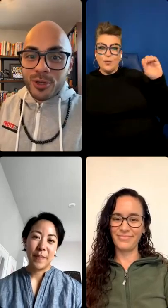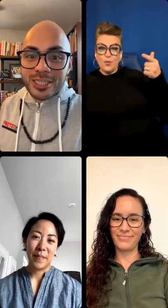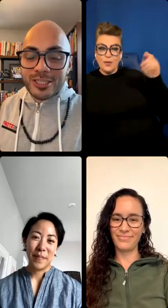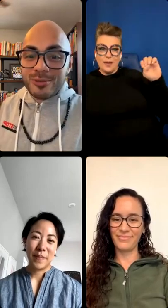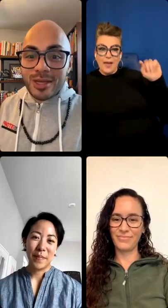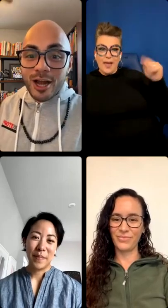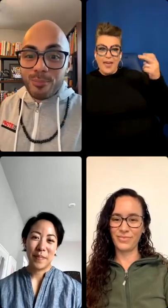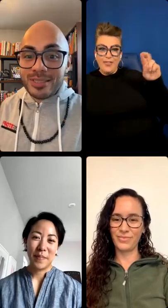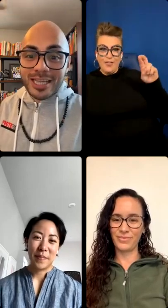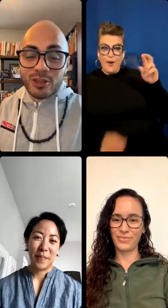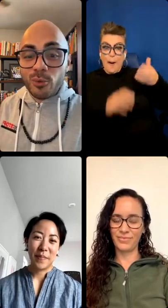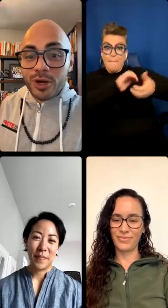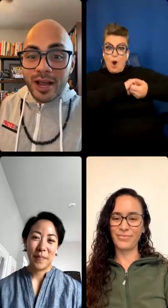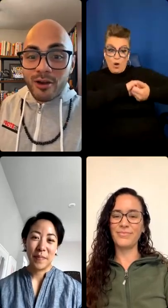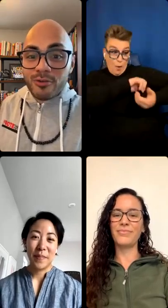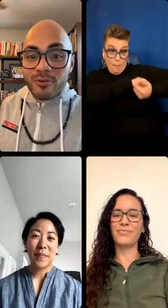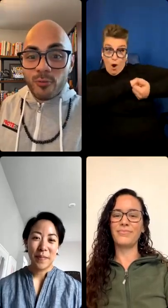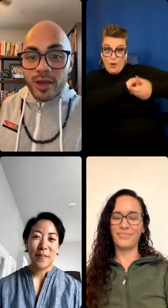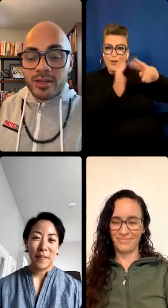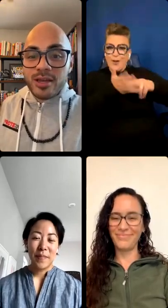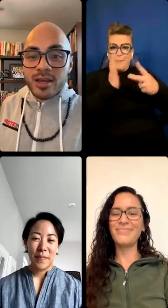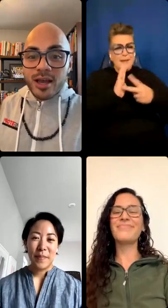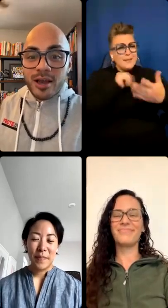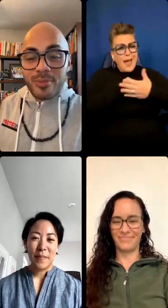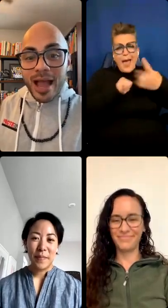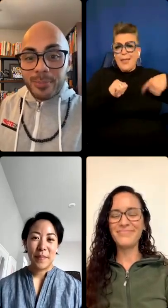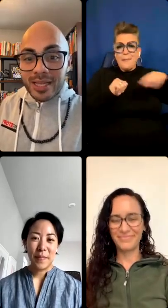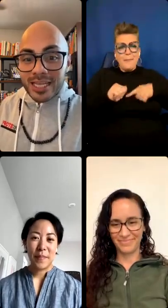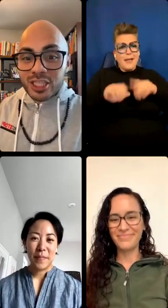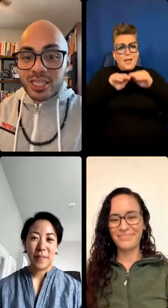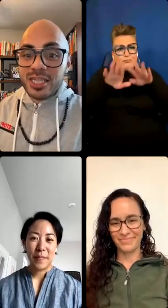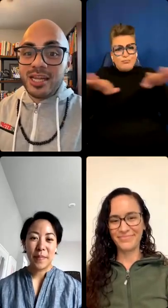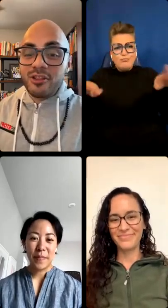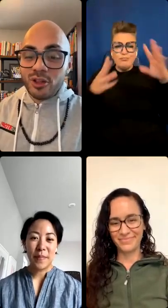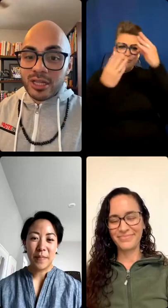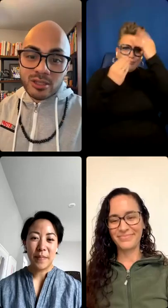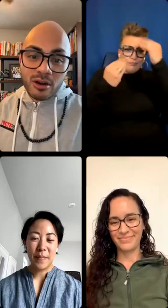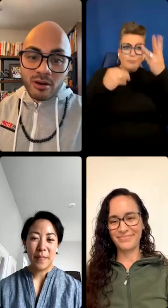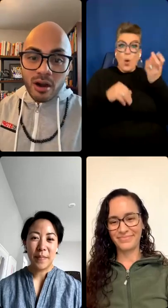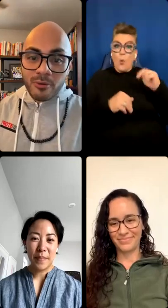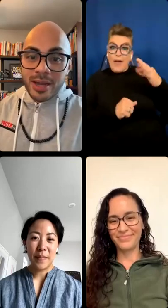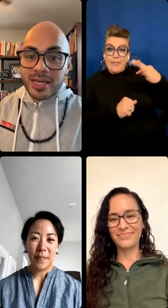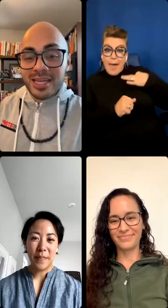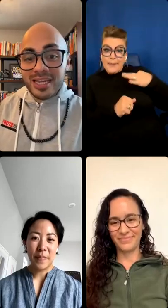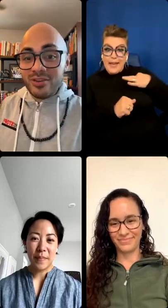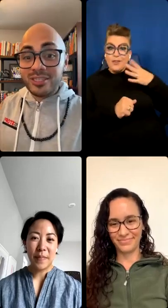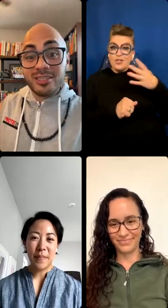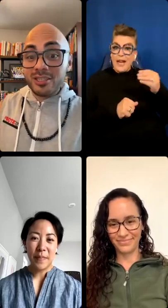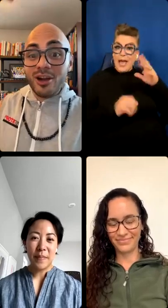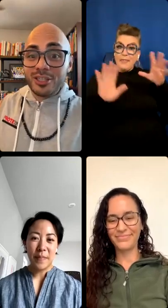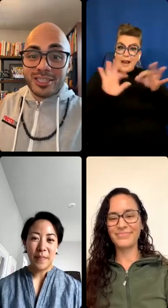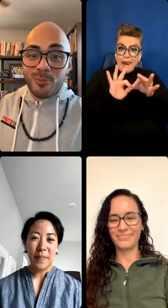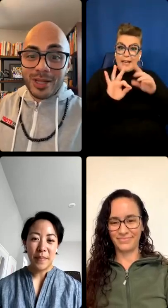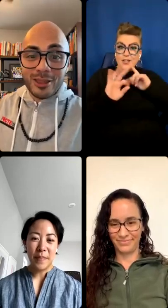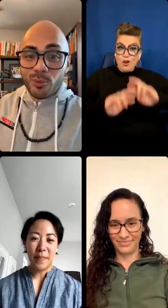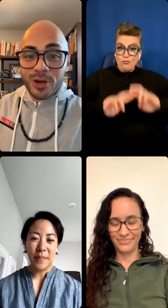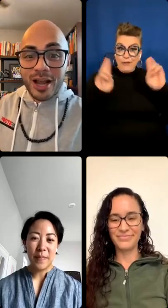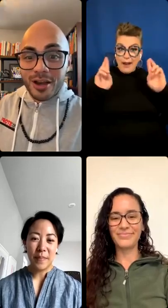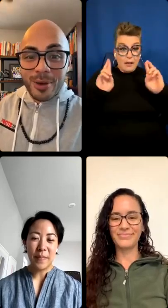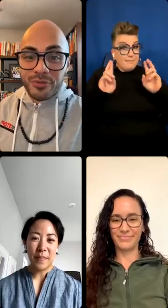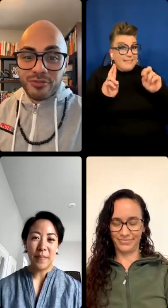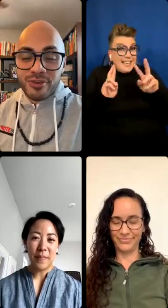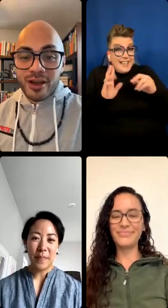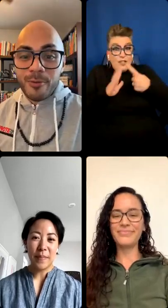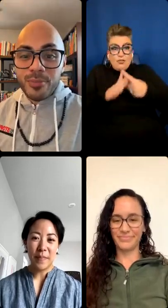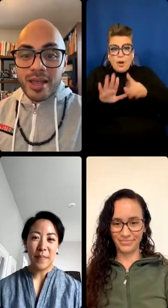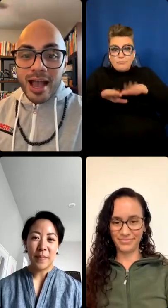partner would really just mean help us get the word out when the application and the links are ready, and even to start just helping get the word